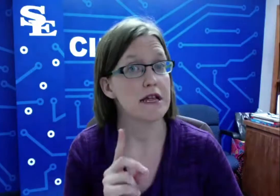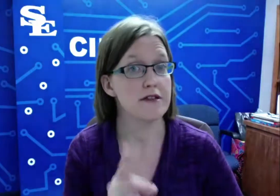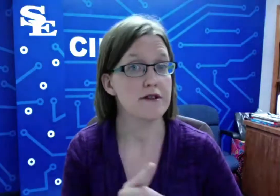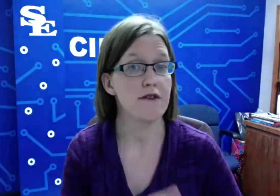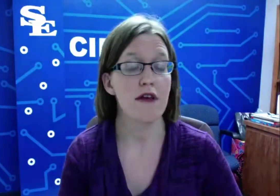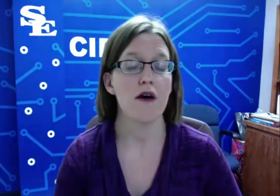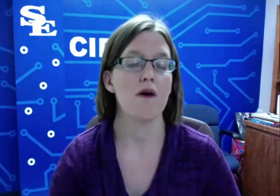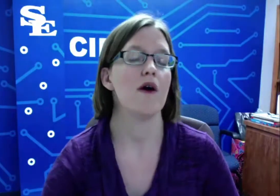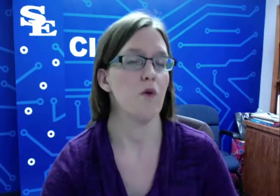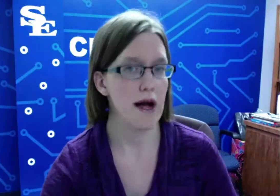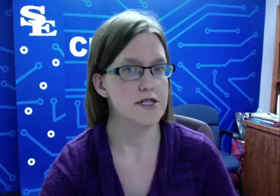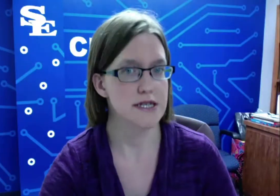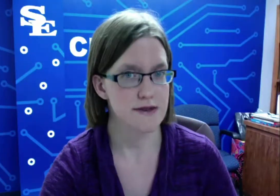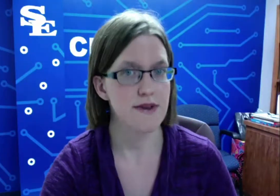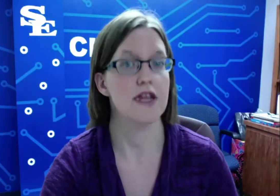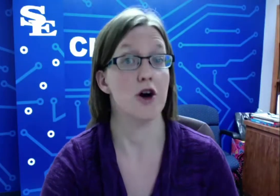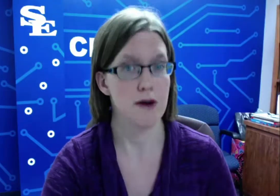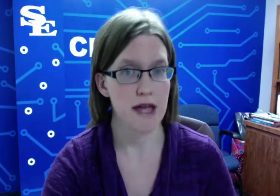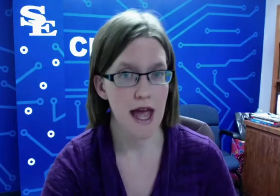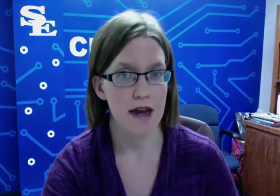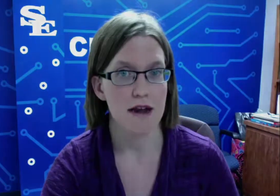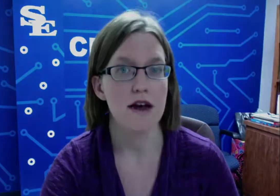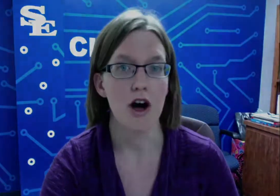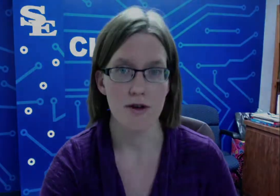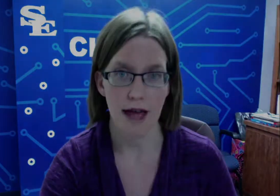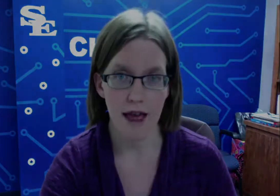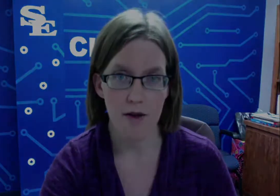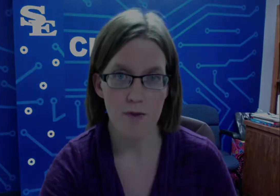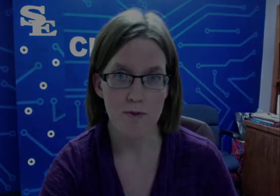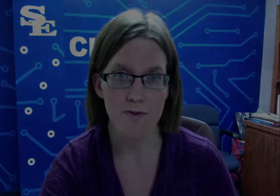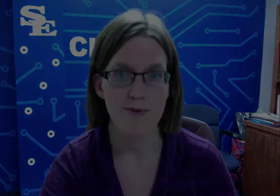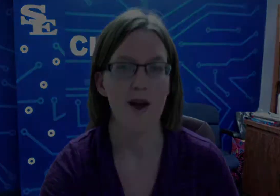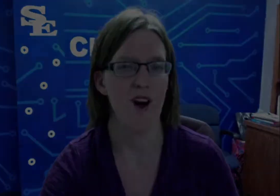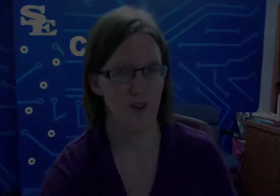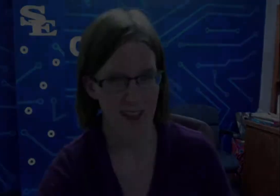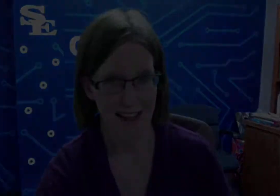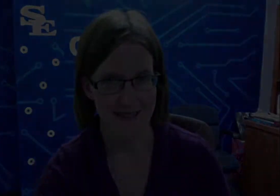if you need to review, watch this video again, okay? Okay.